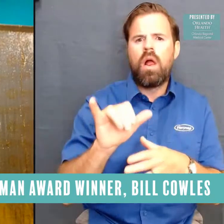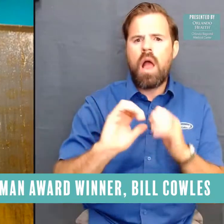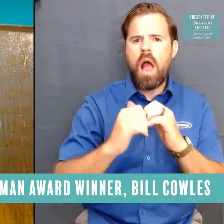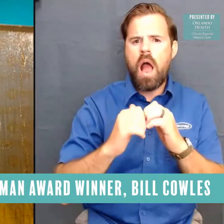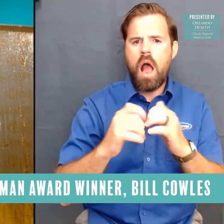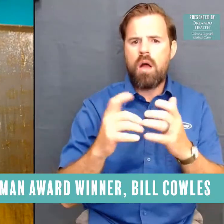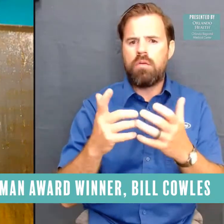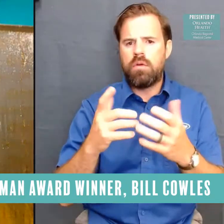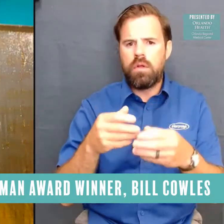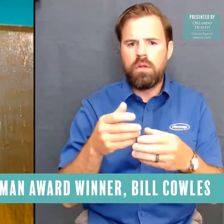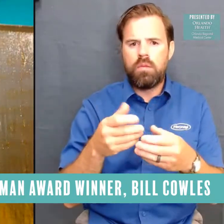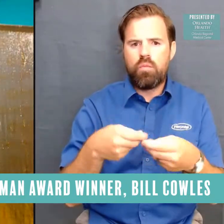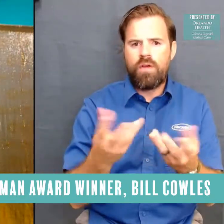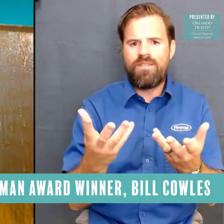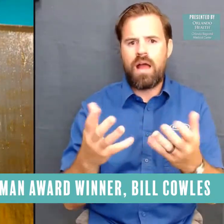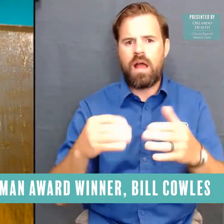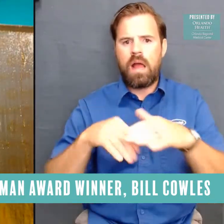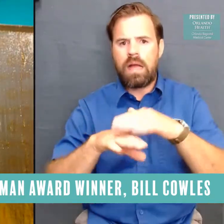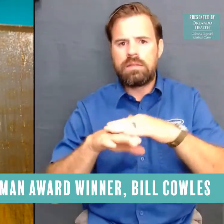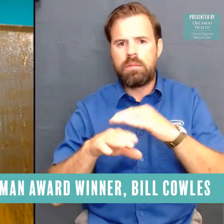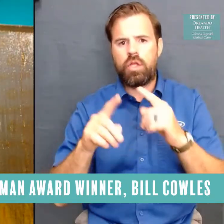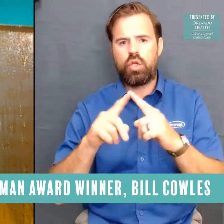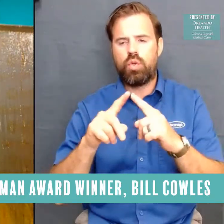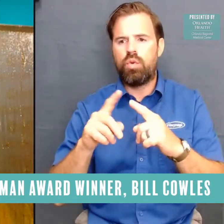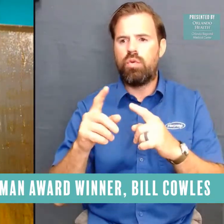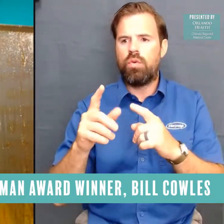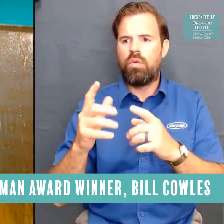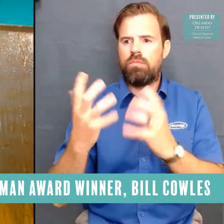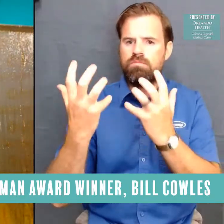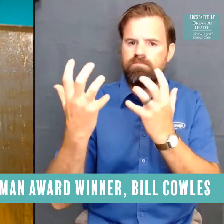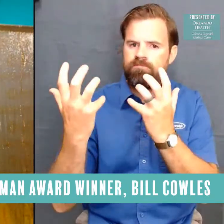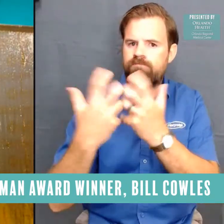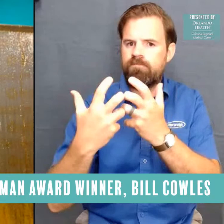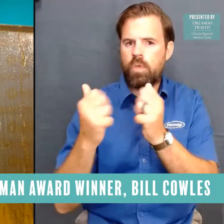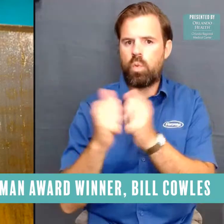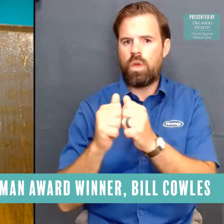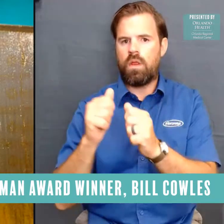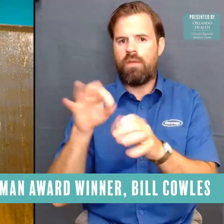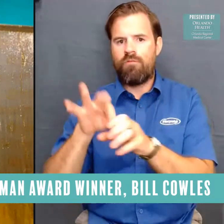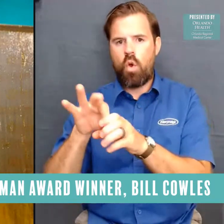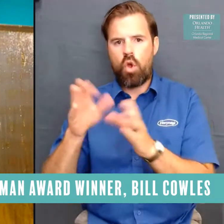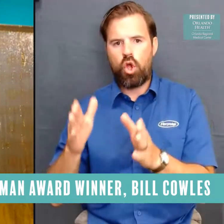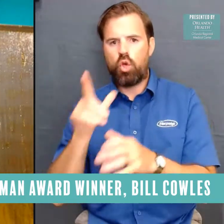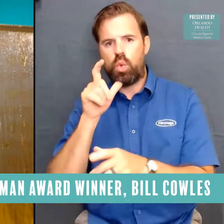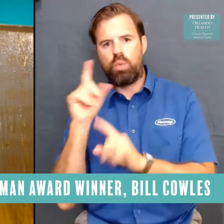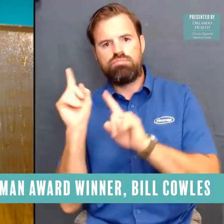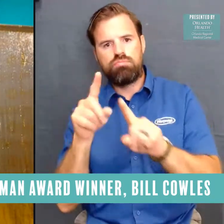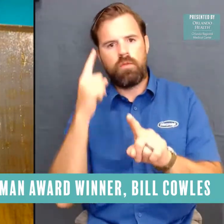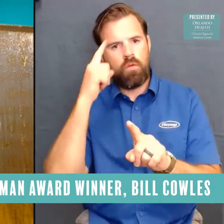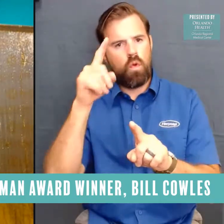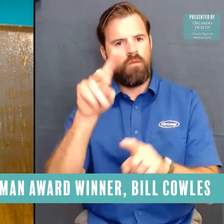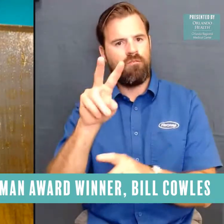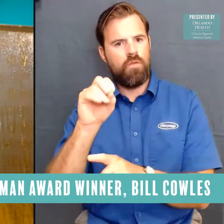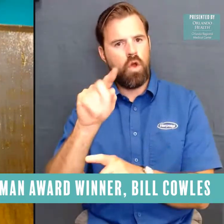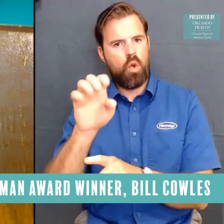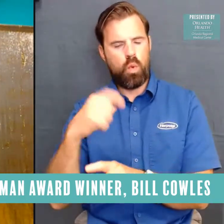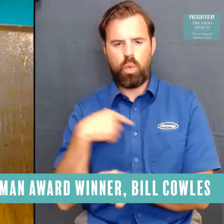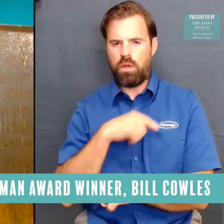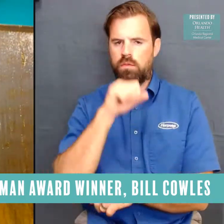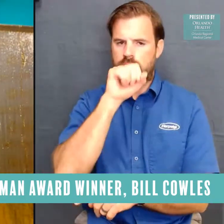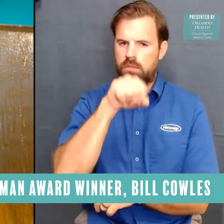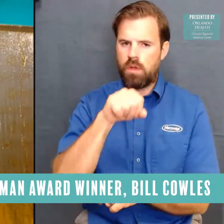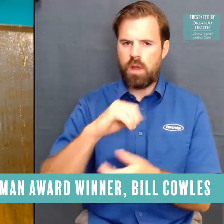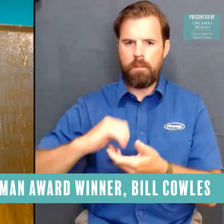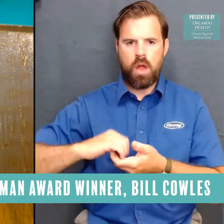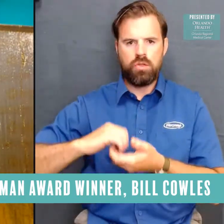use it while working with the voters in Orange County at the elections. And so again, we love the partnership